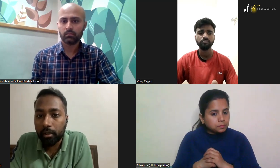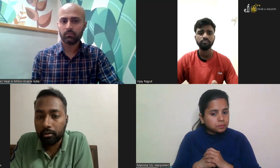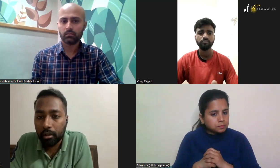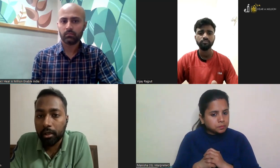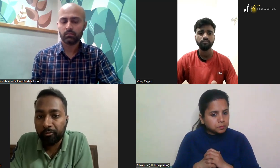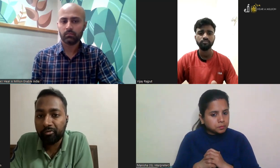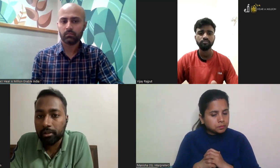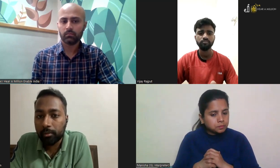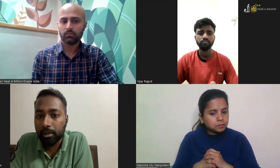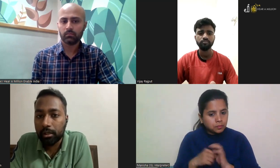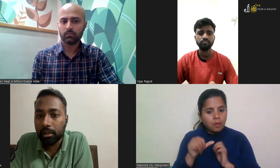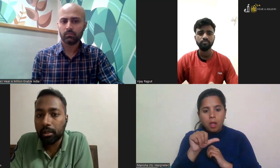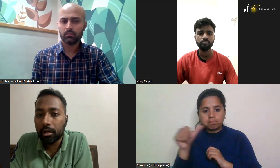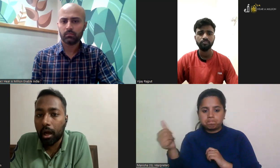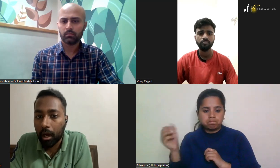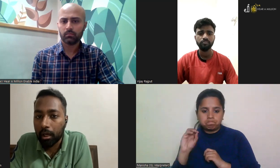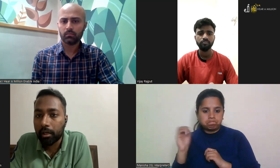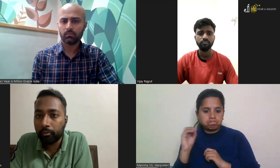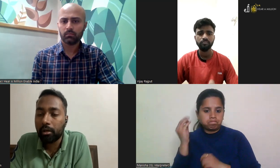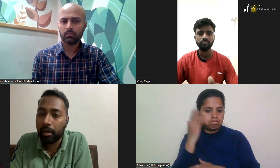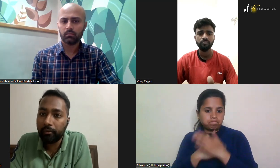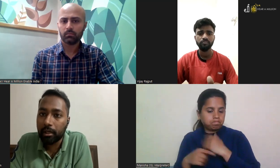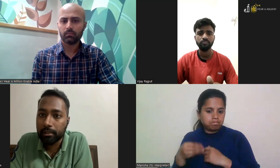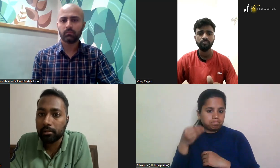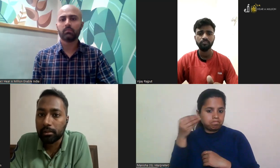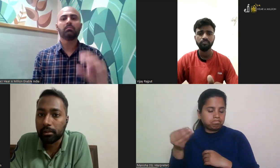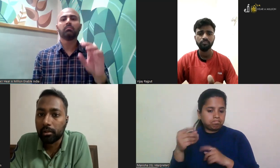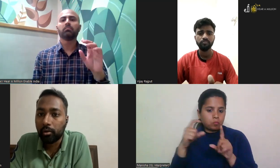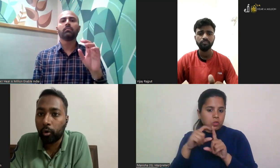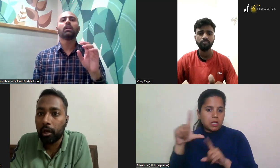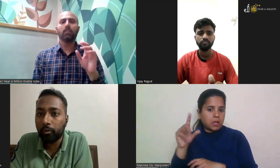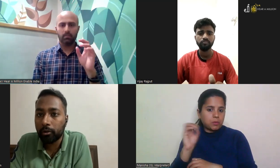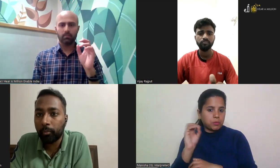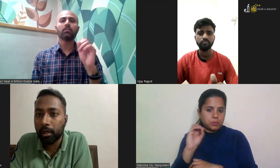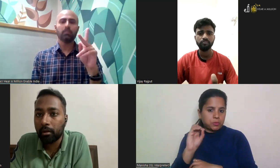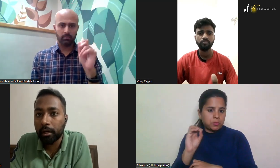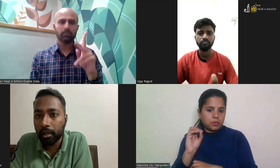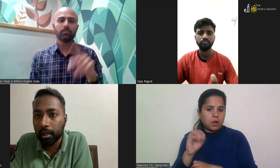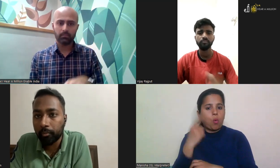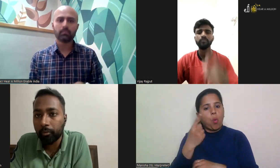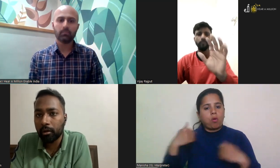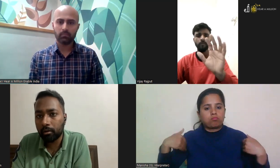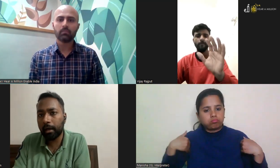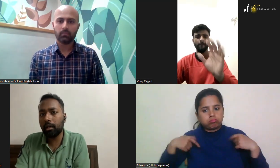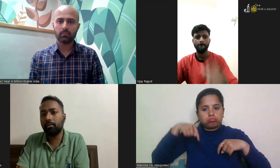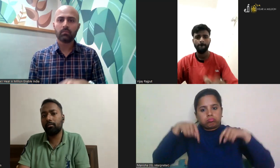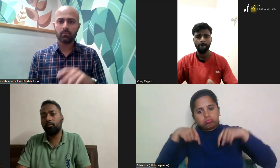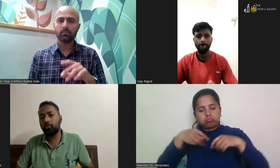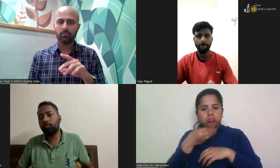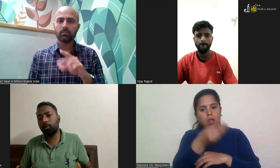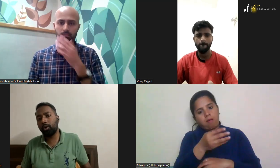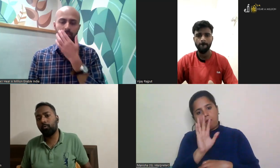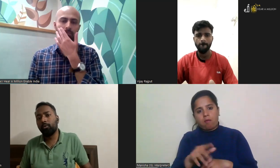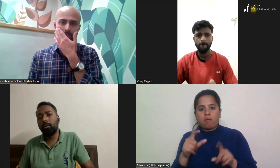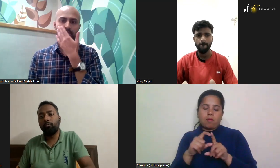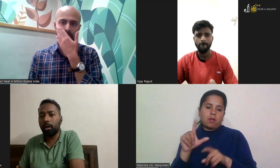No any other type of disability are given driving license. Only orthopedically handicapped, right?